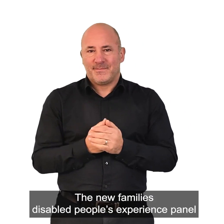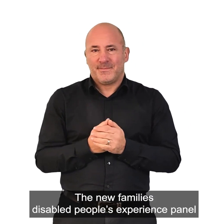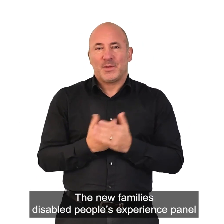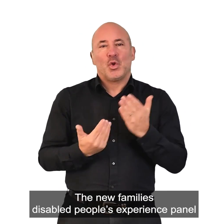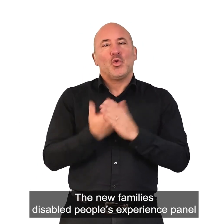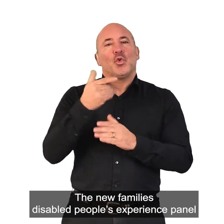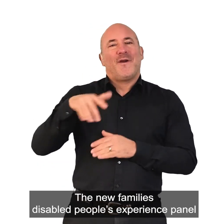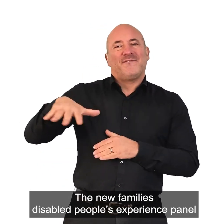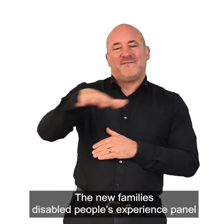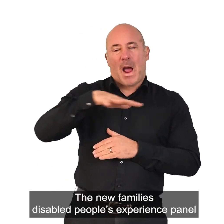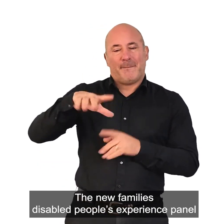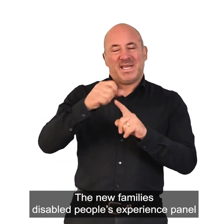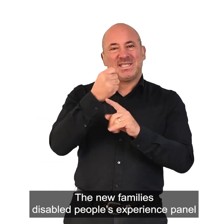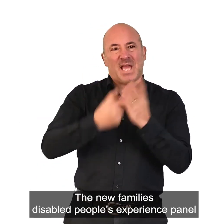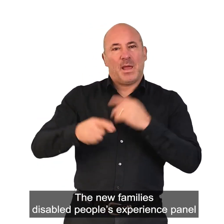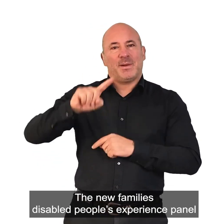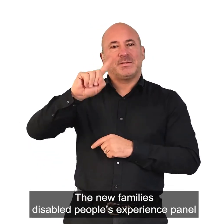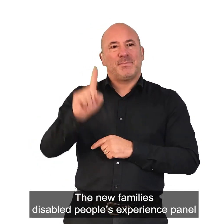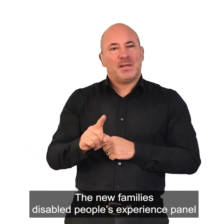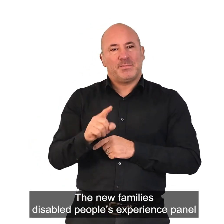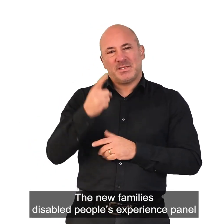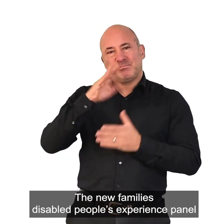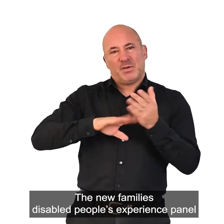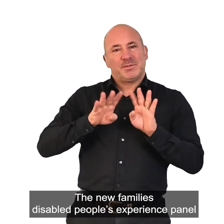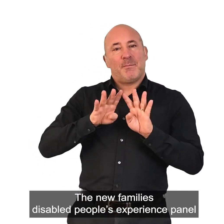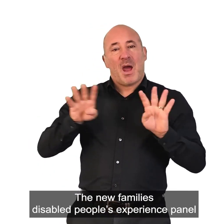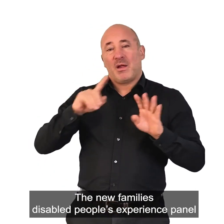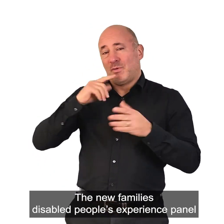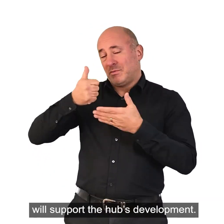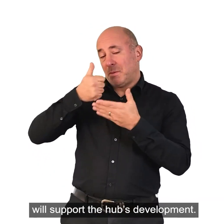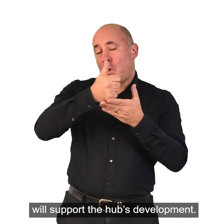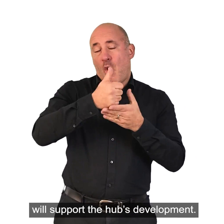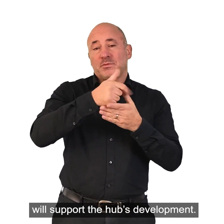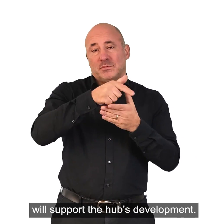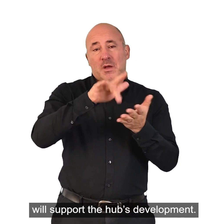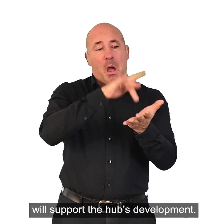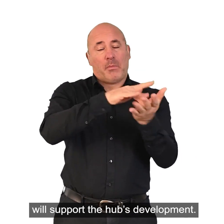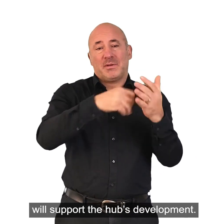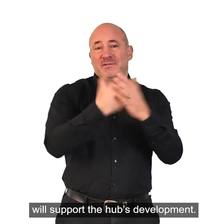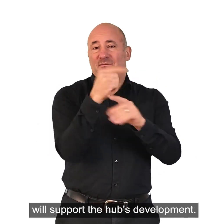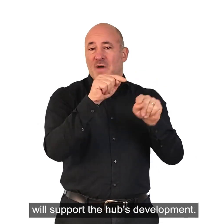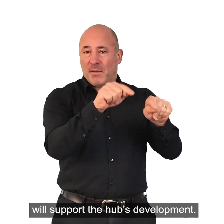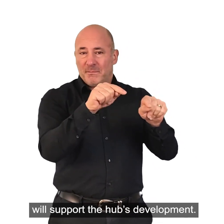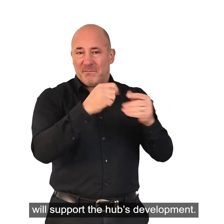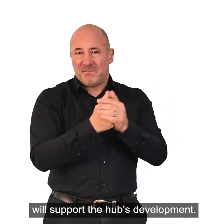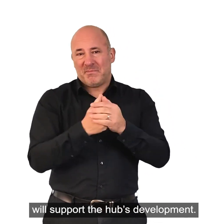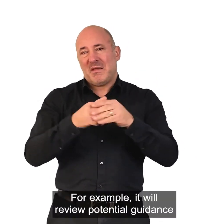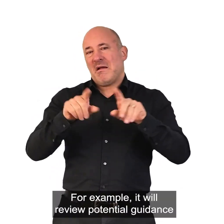The new Families Disabled People's Experience panel will support the hub's development. For